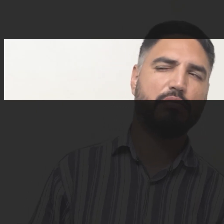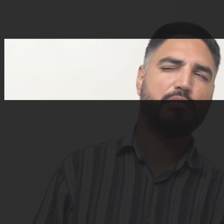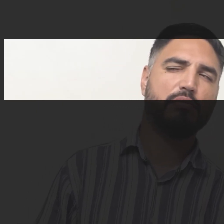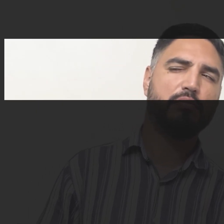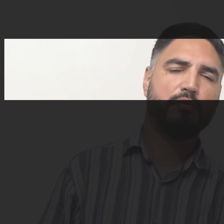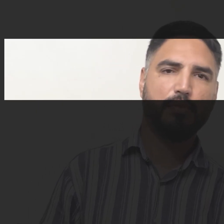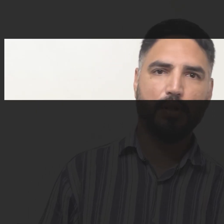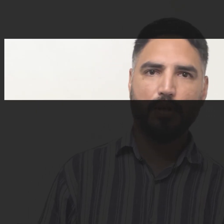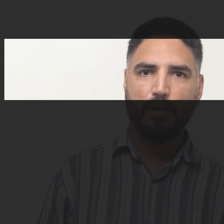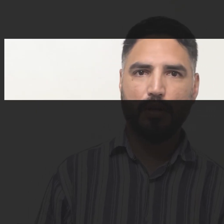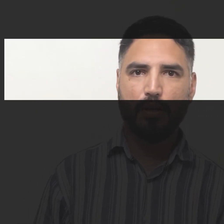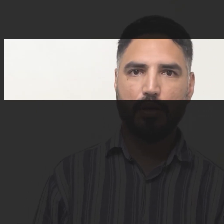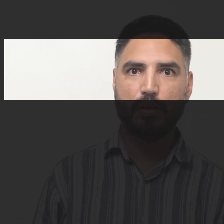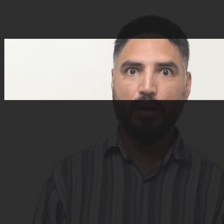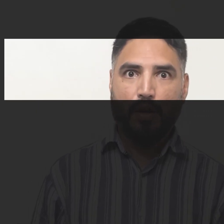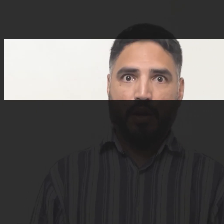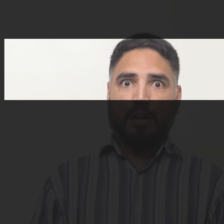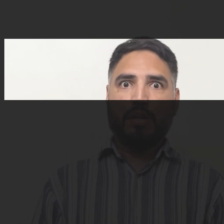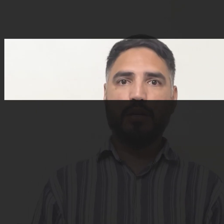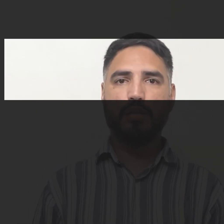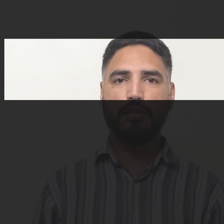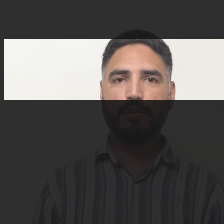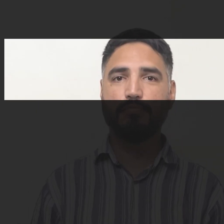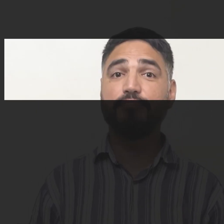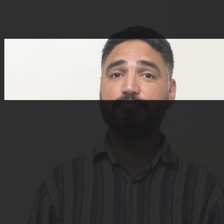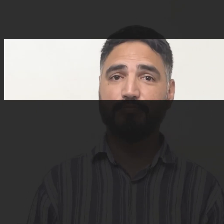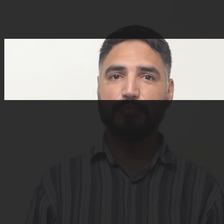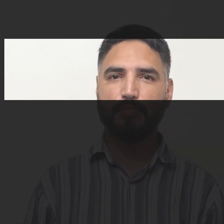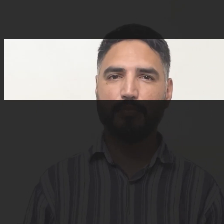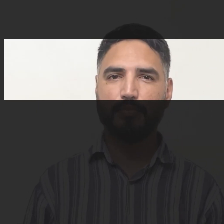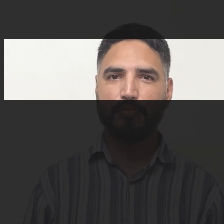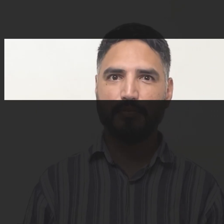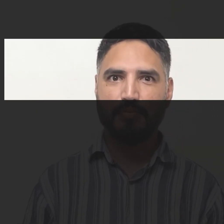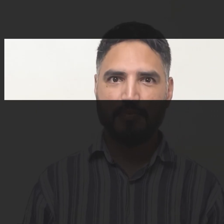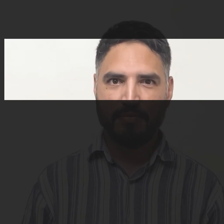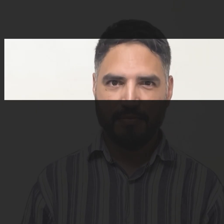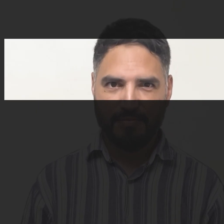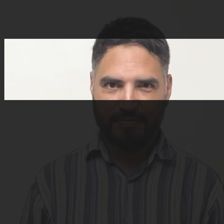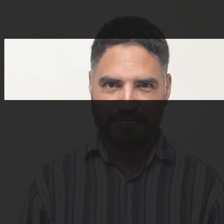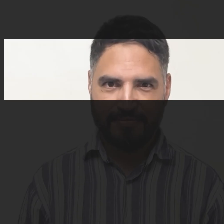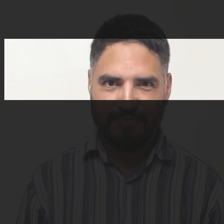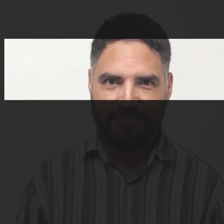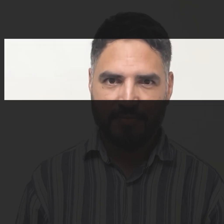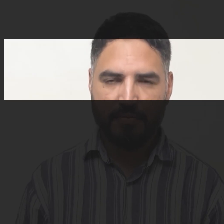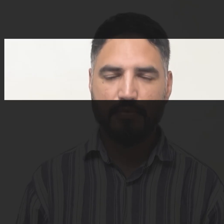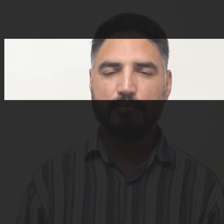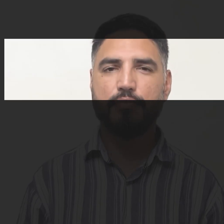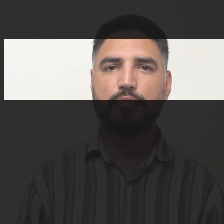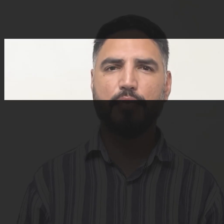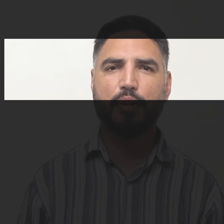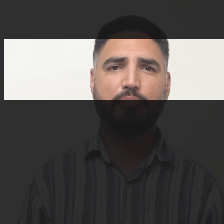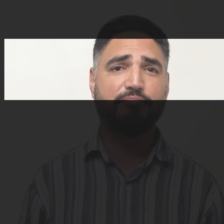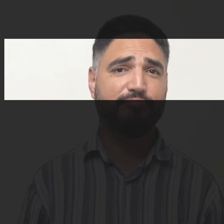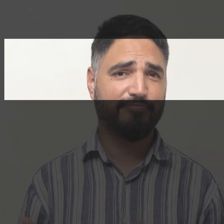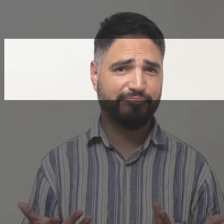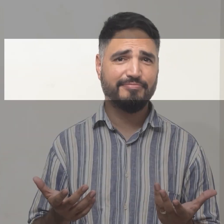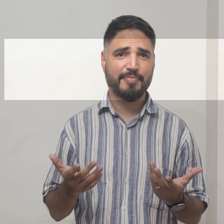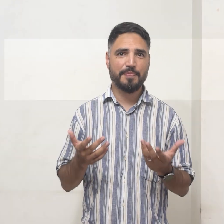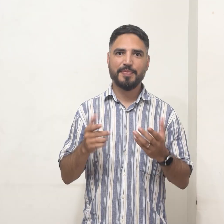distrust, or even a stronger fear, up to the point of looking downright evil, right? Did you